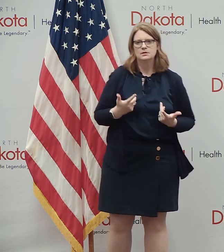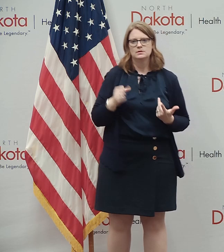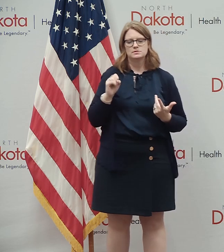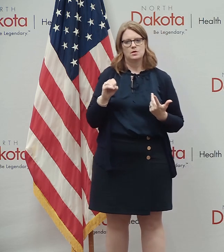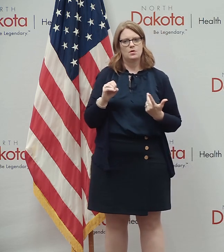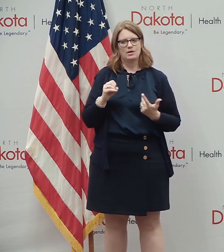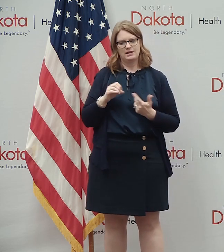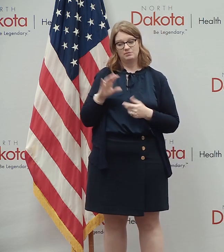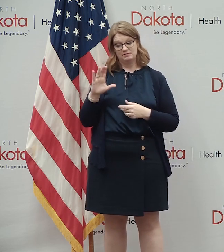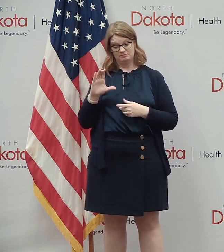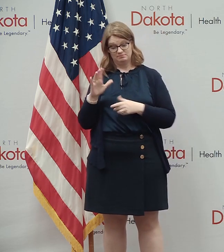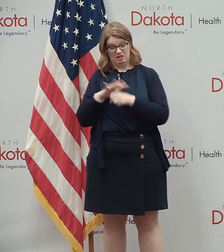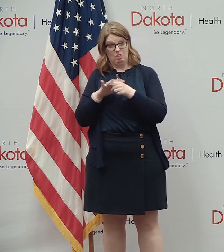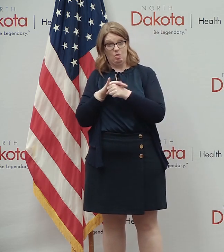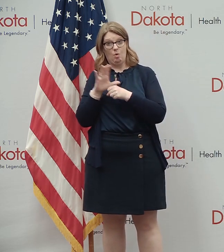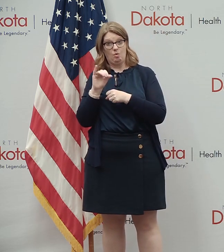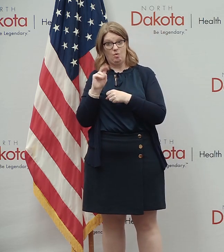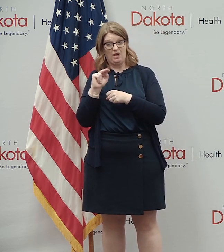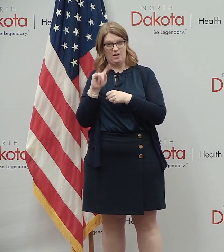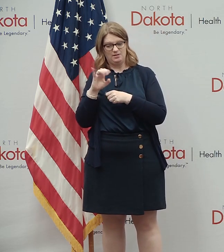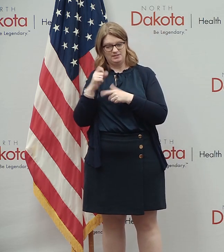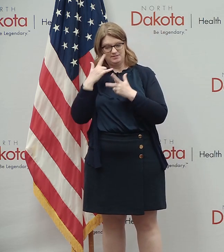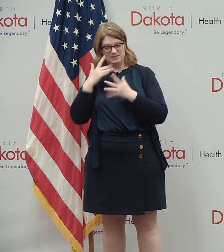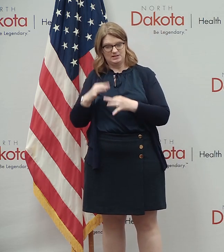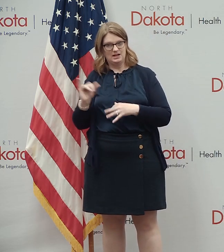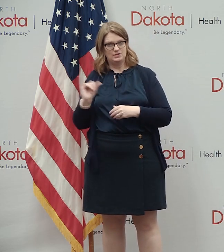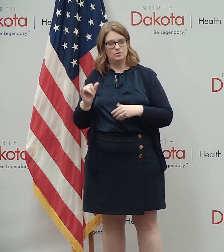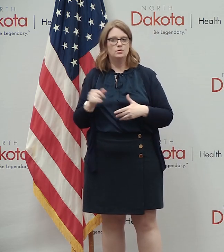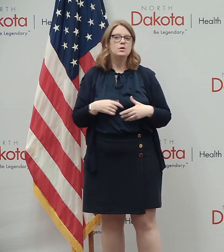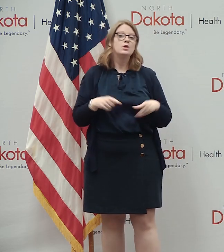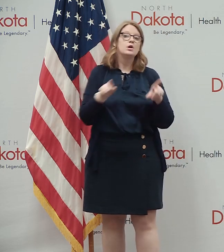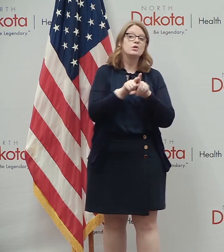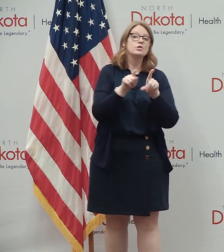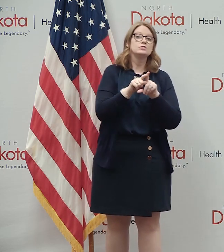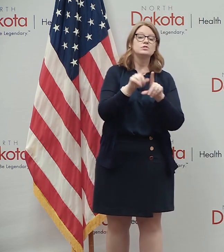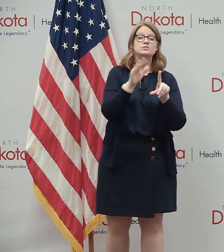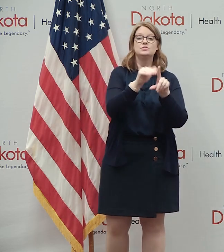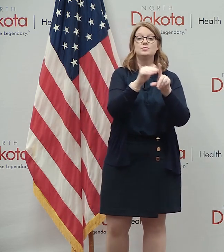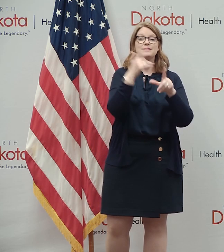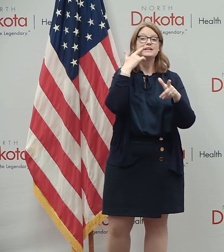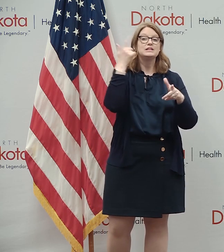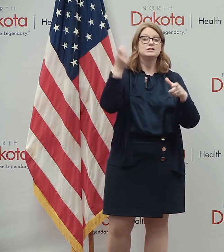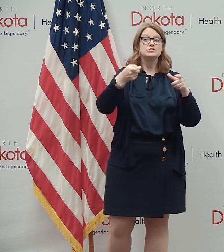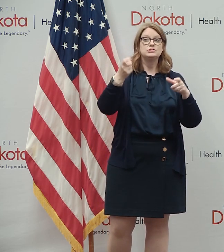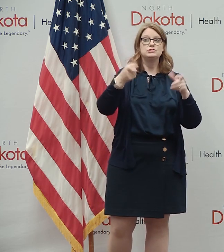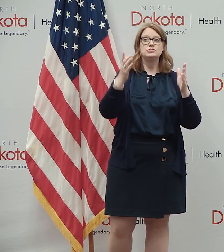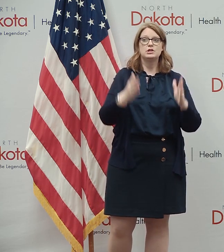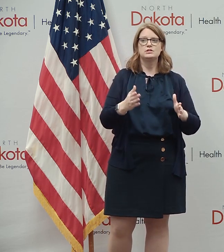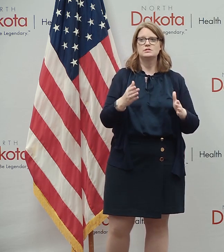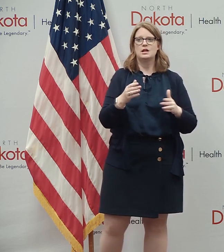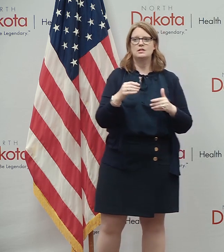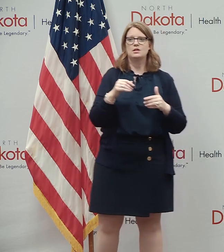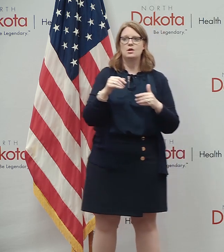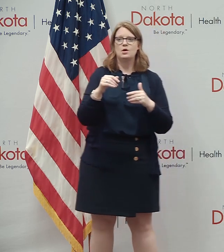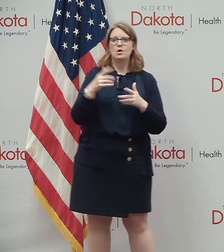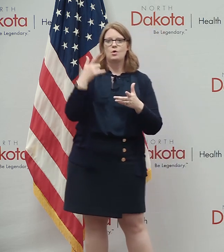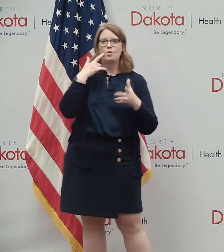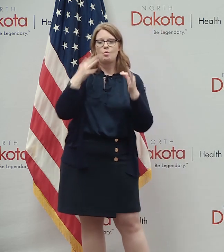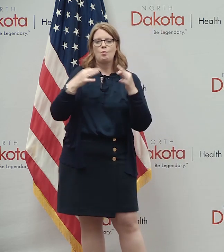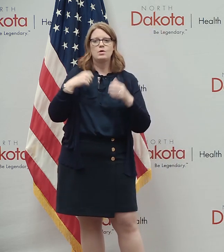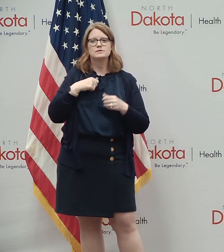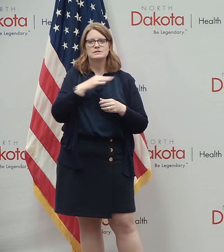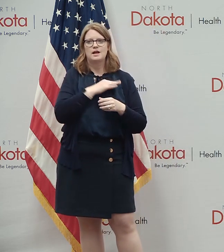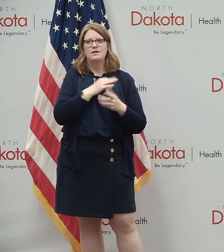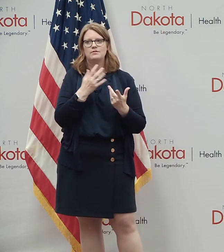courthouses. And we've also expressed to our judges and court staff to be mindful